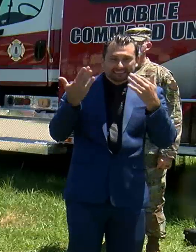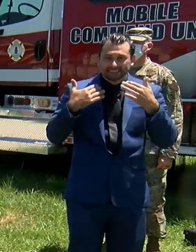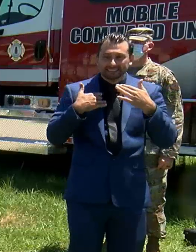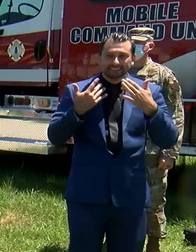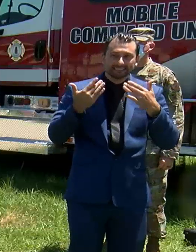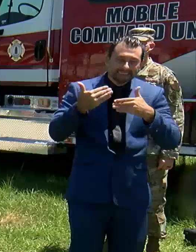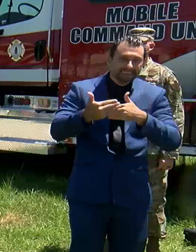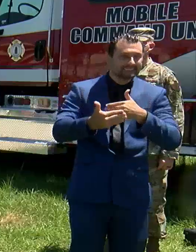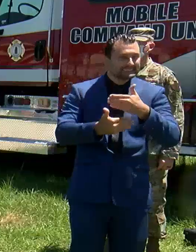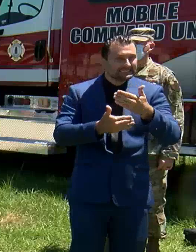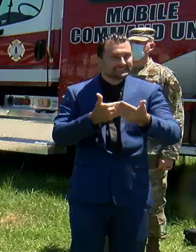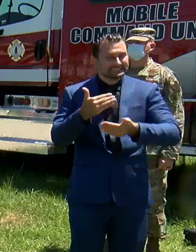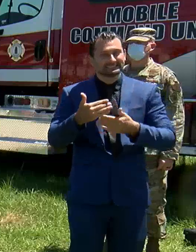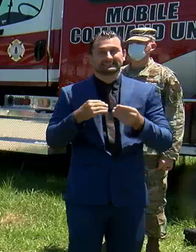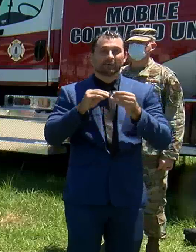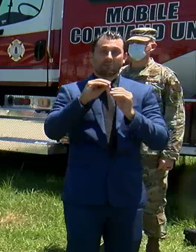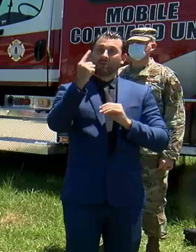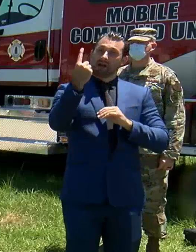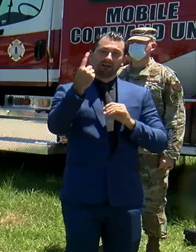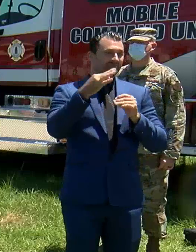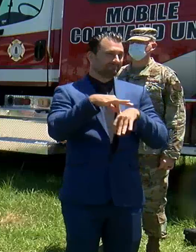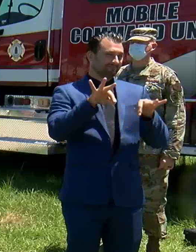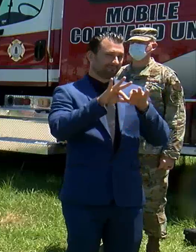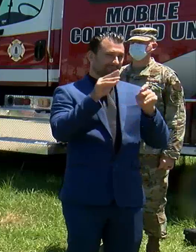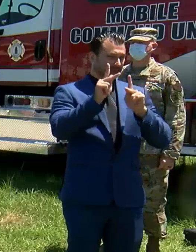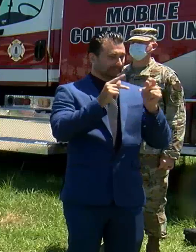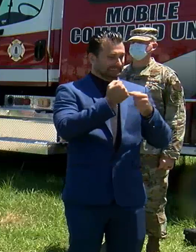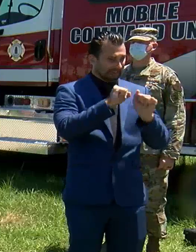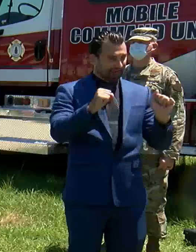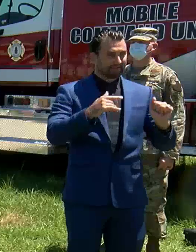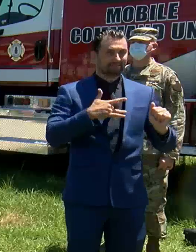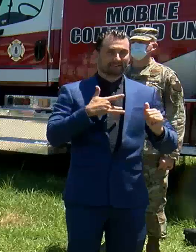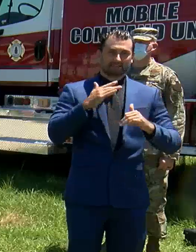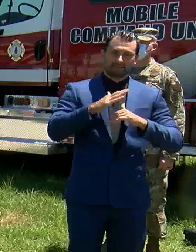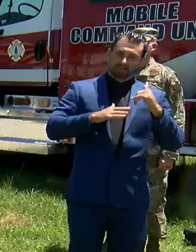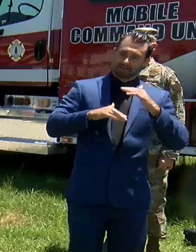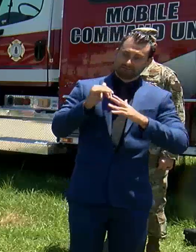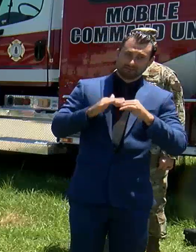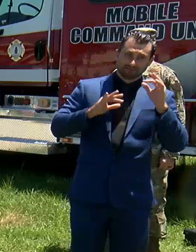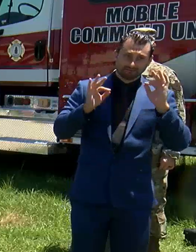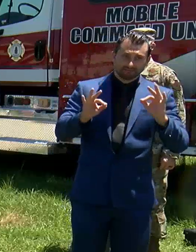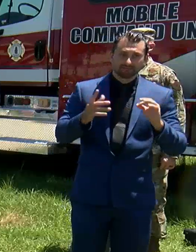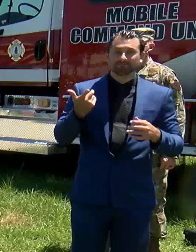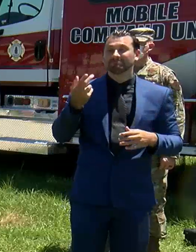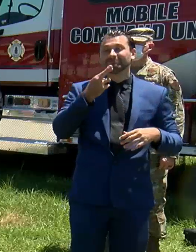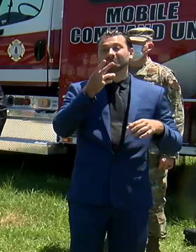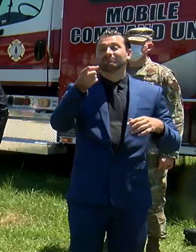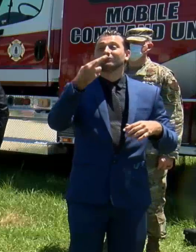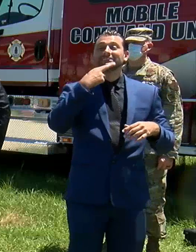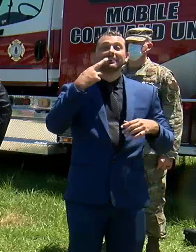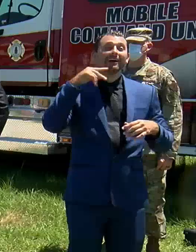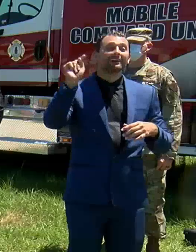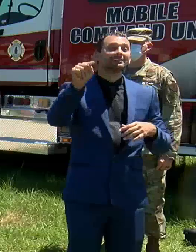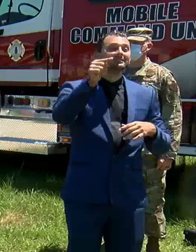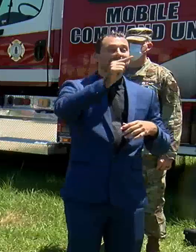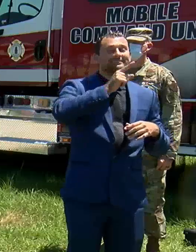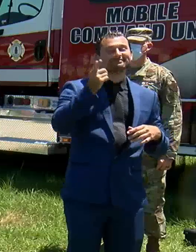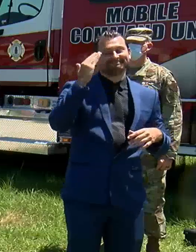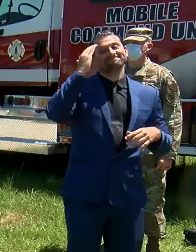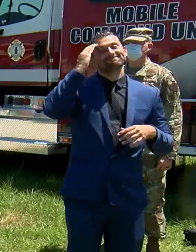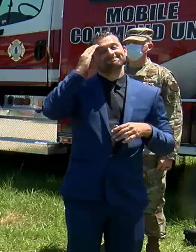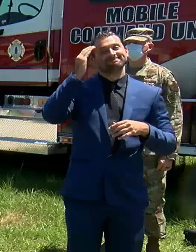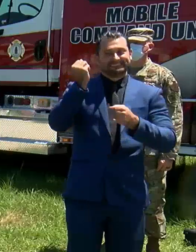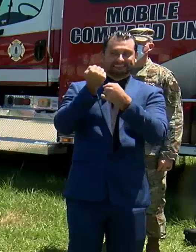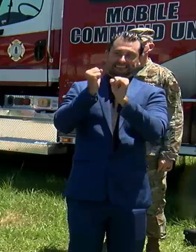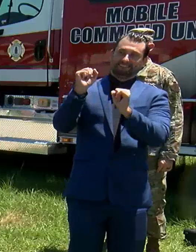safe, understand that you can do it. All the restaurants are going to be very cognizant about safety, and I know a lot of the